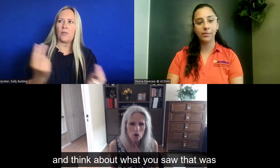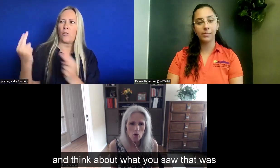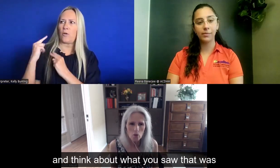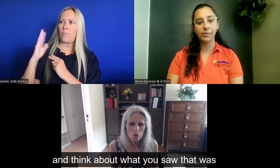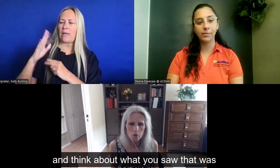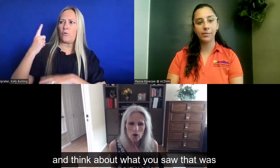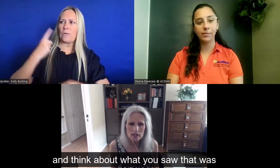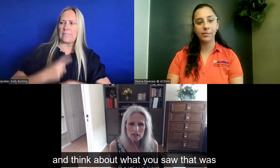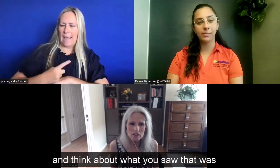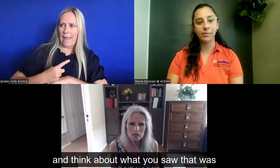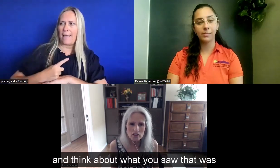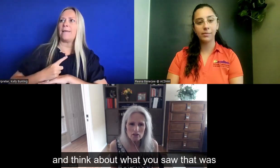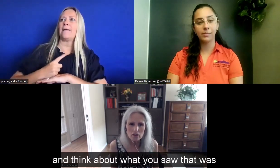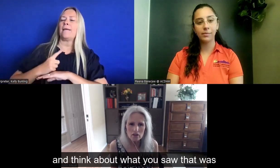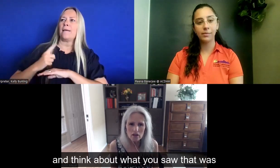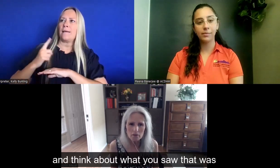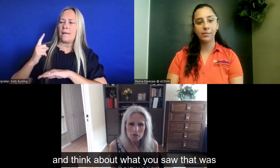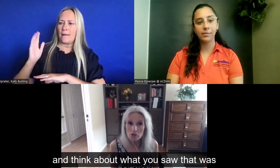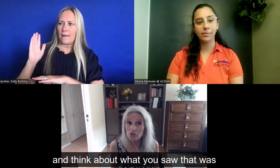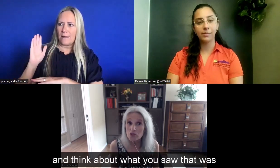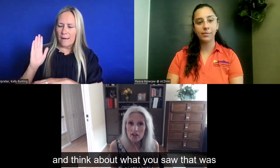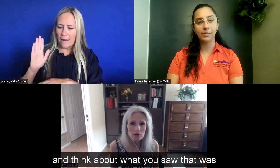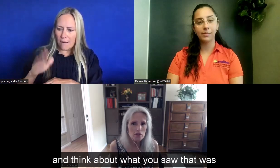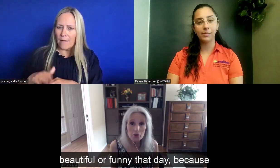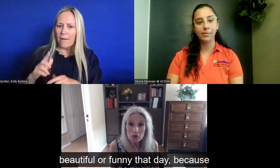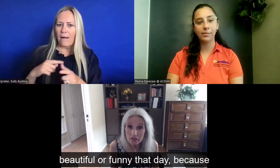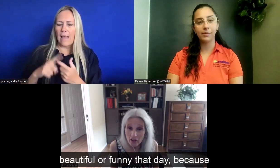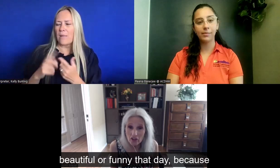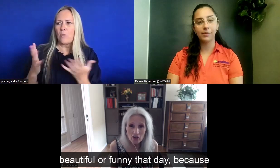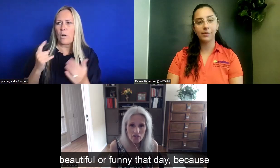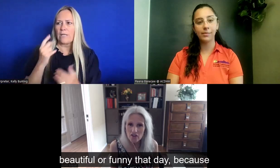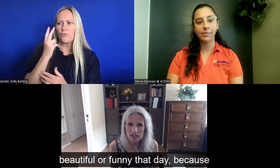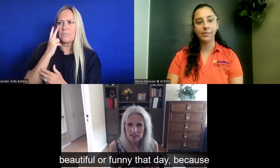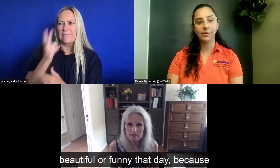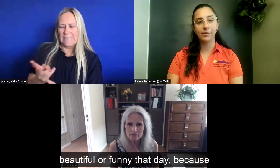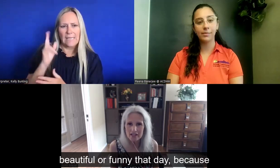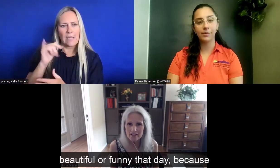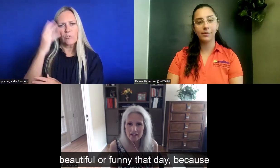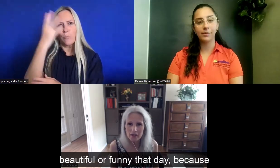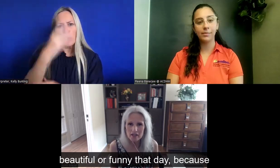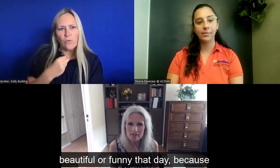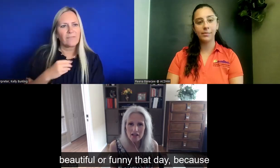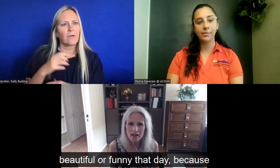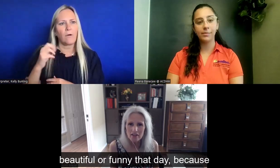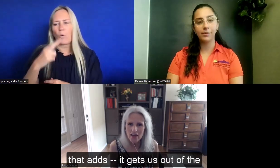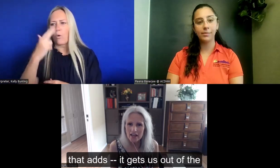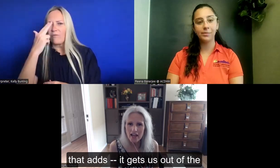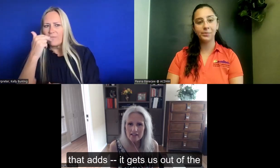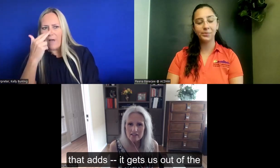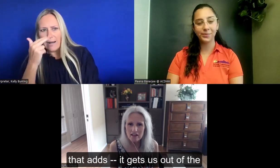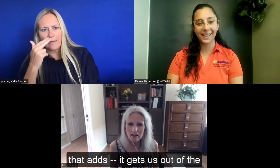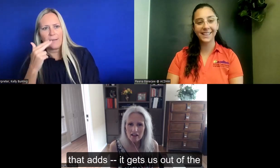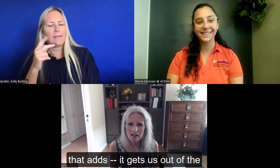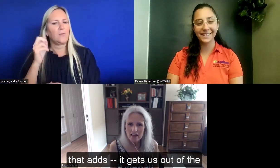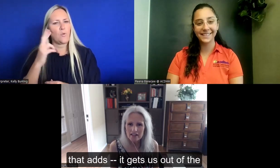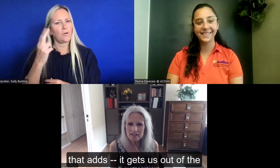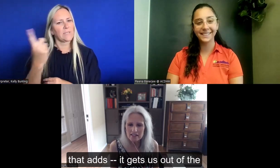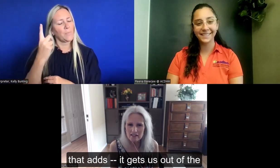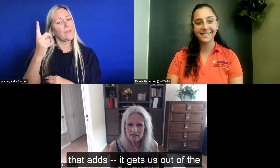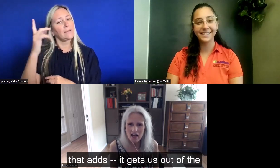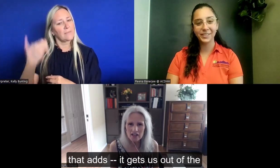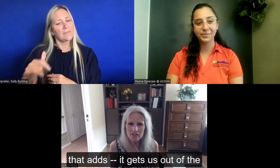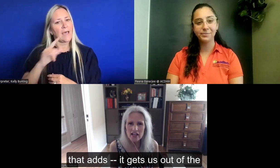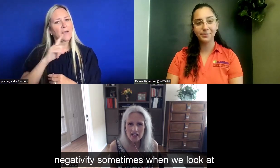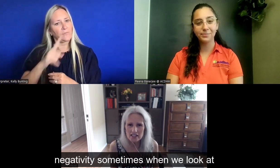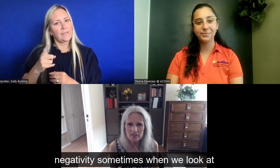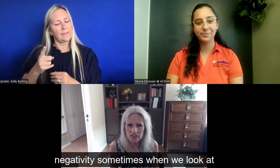about what you saw that was beautiful or funny that day, because that it gets